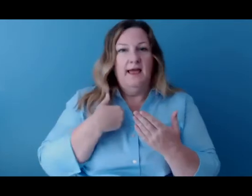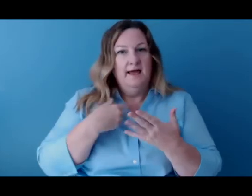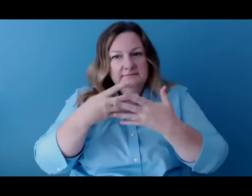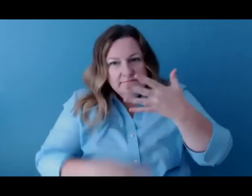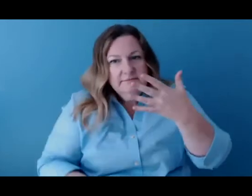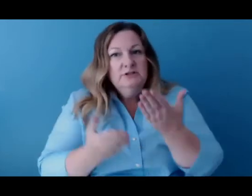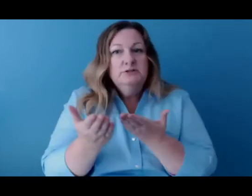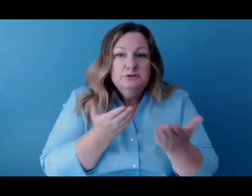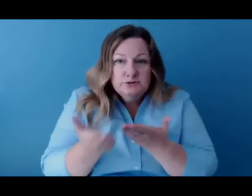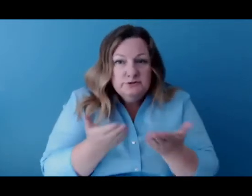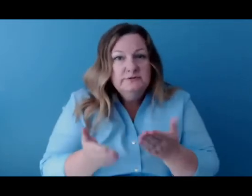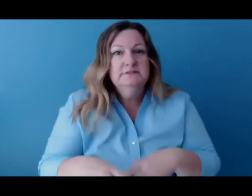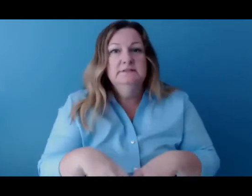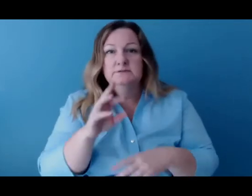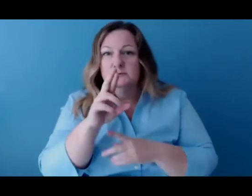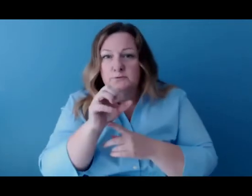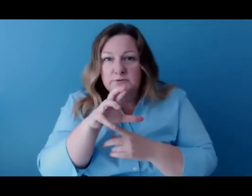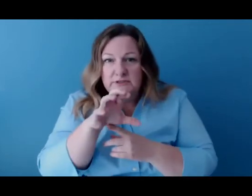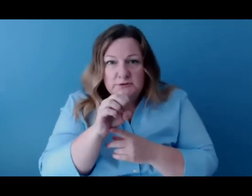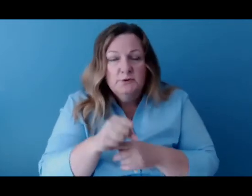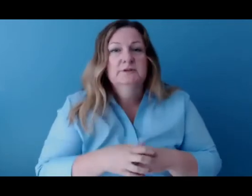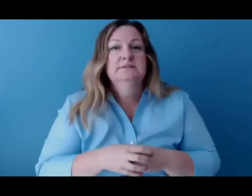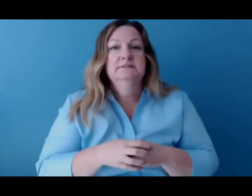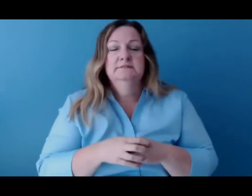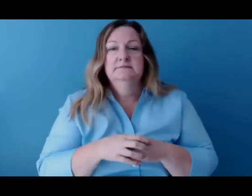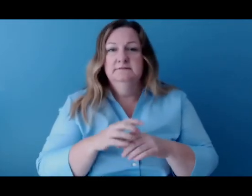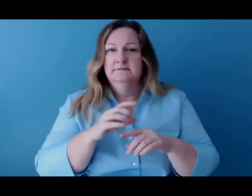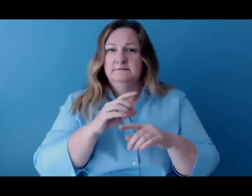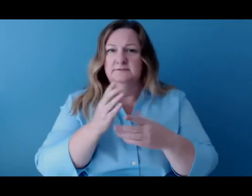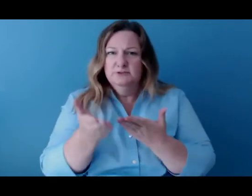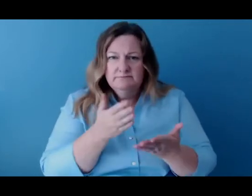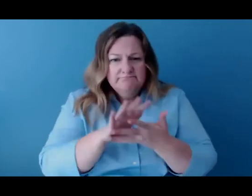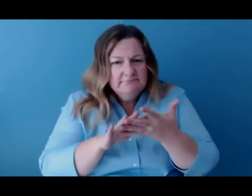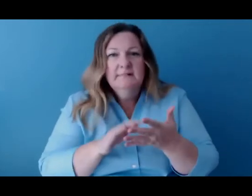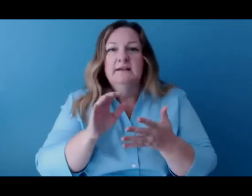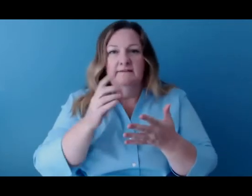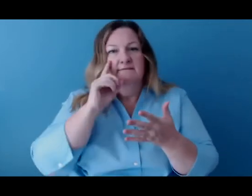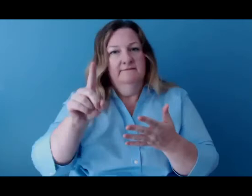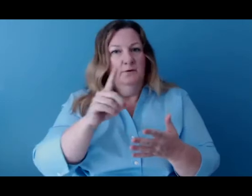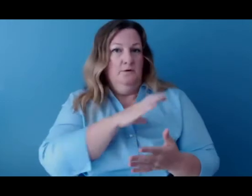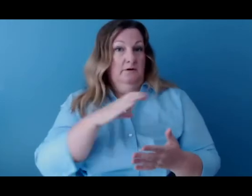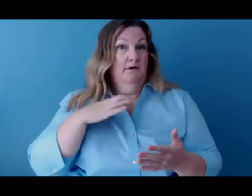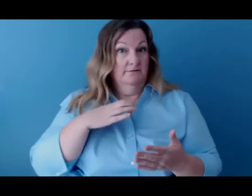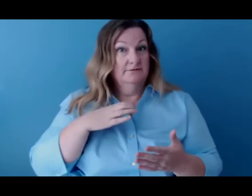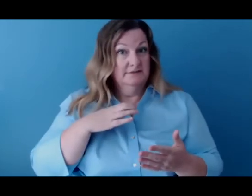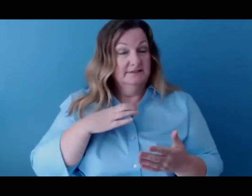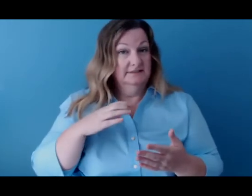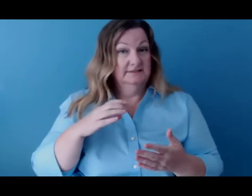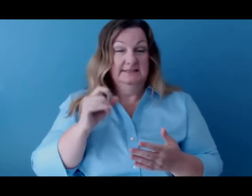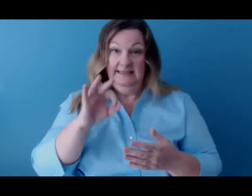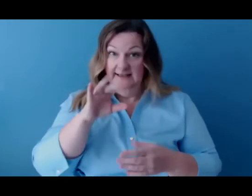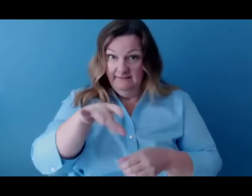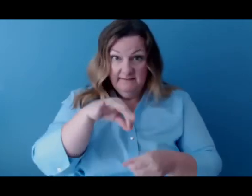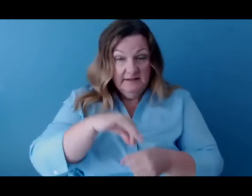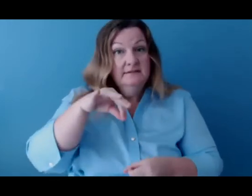resources. And we've been a great resource for all our congressional offices. And I hope if you get